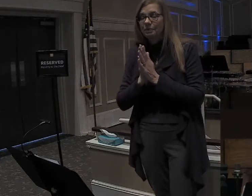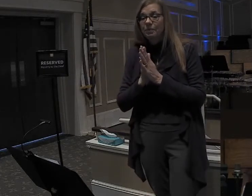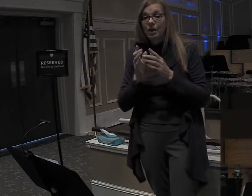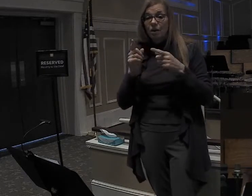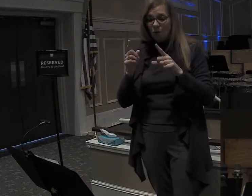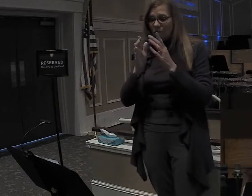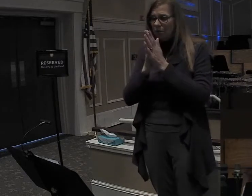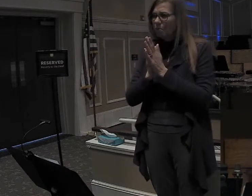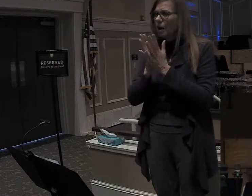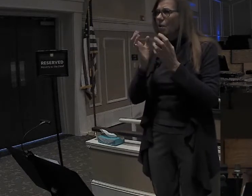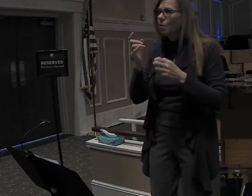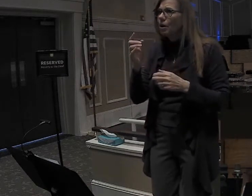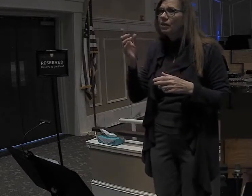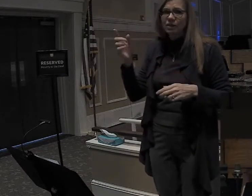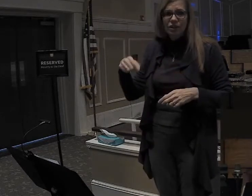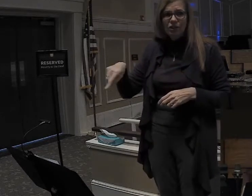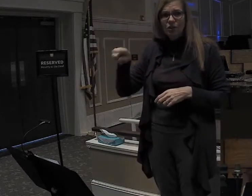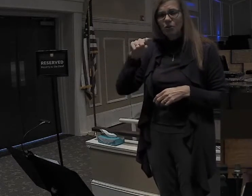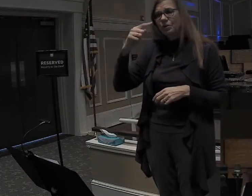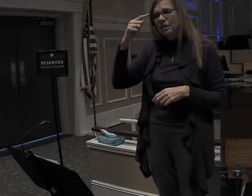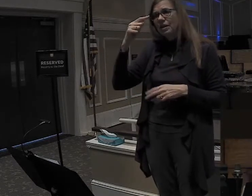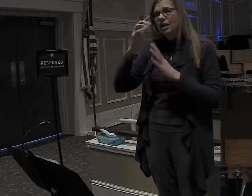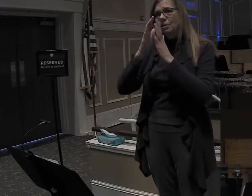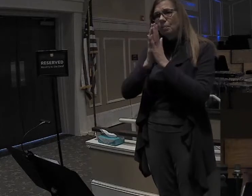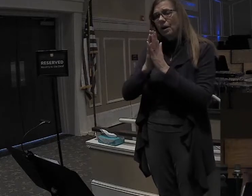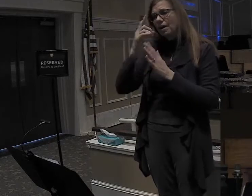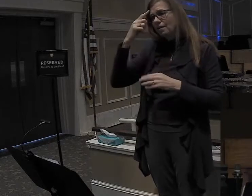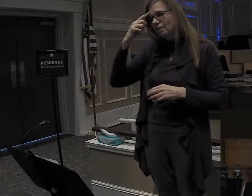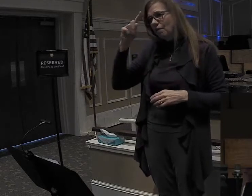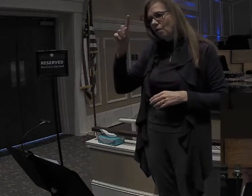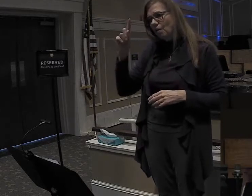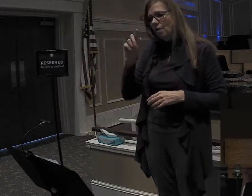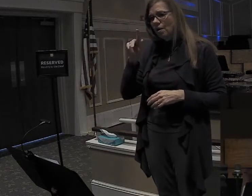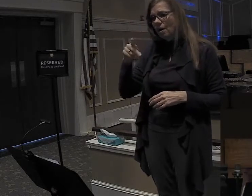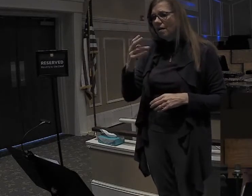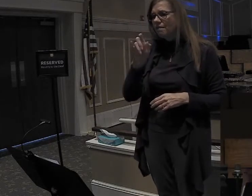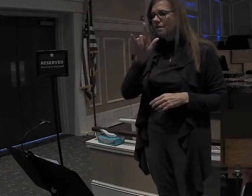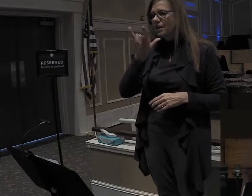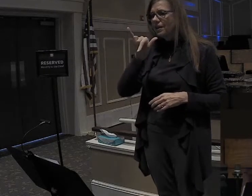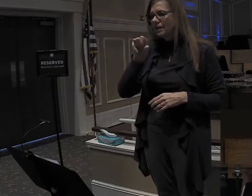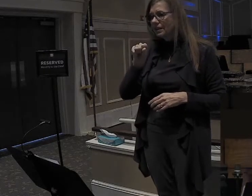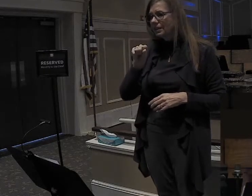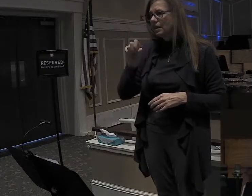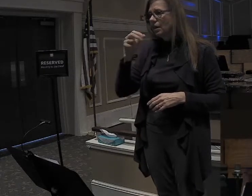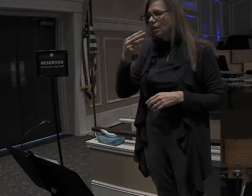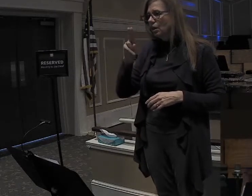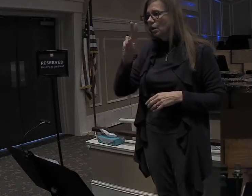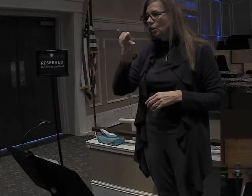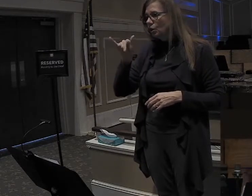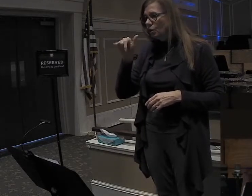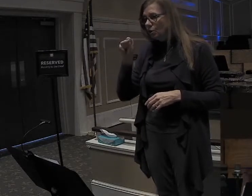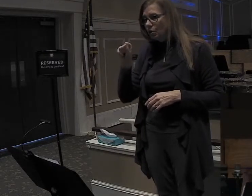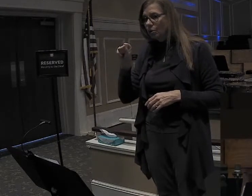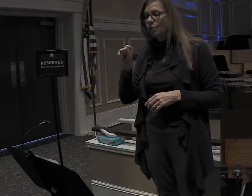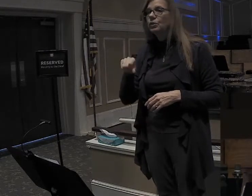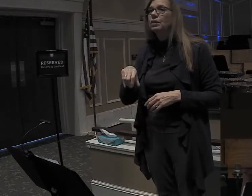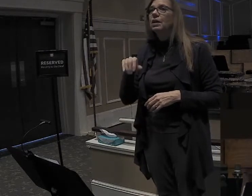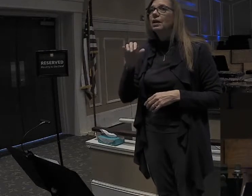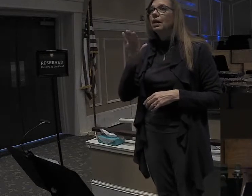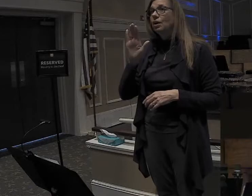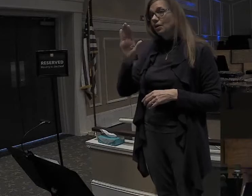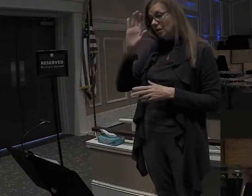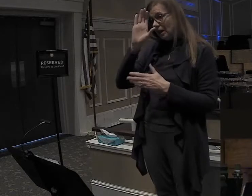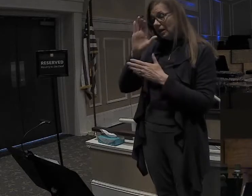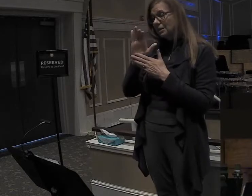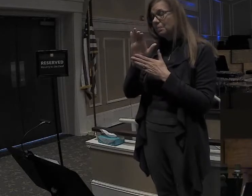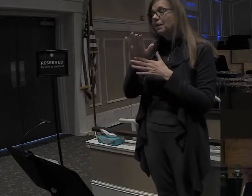this morning, I want to encourage you to be in prayer for Phyllis Hughes, our dear brother in Christ. Herb went to be with the Lord